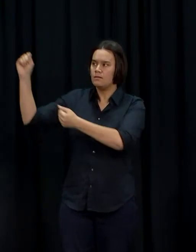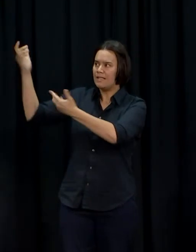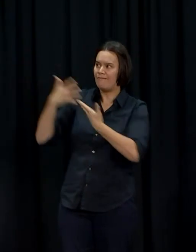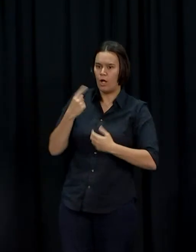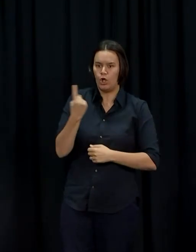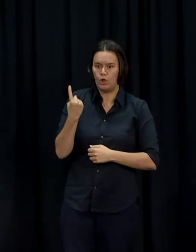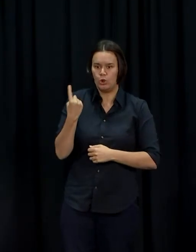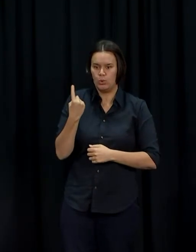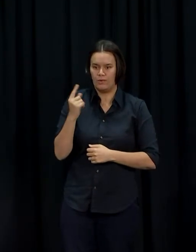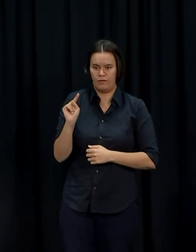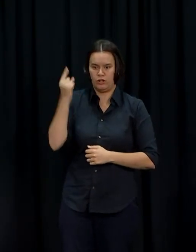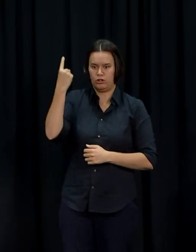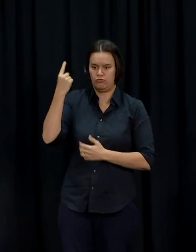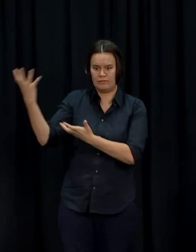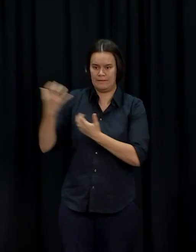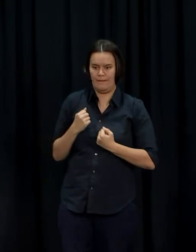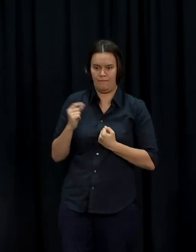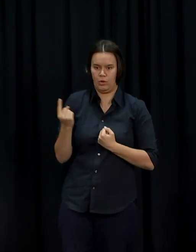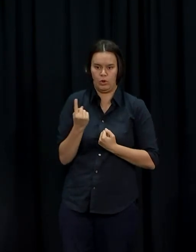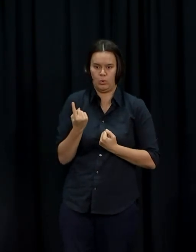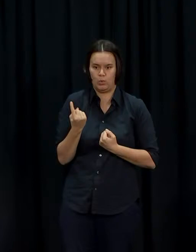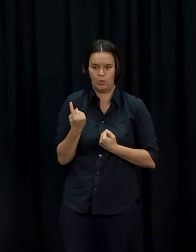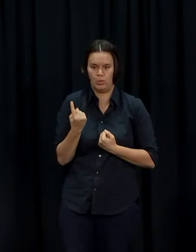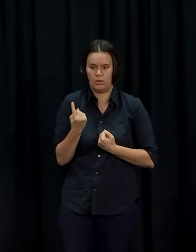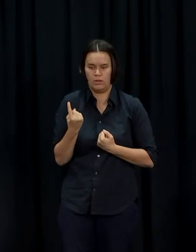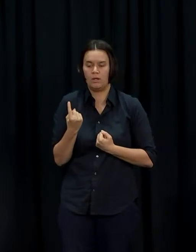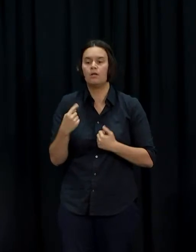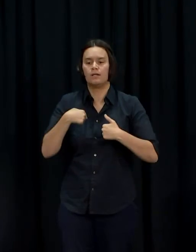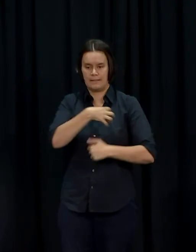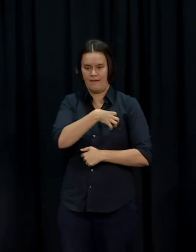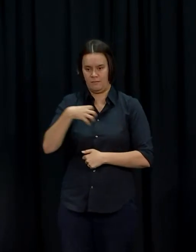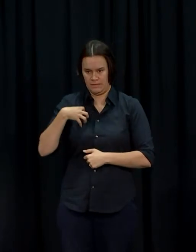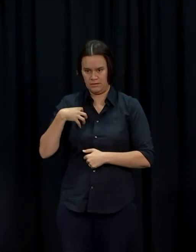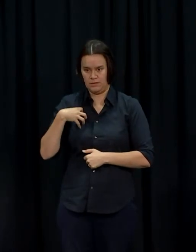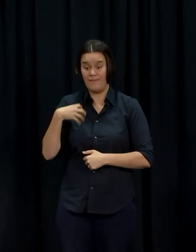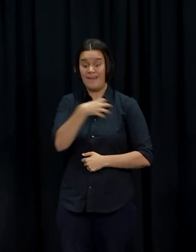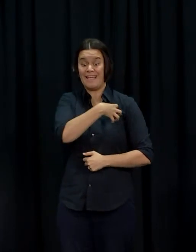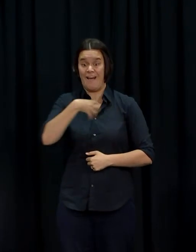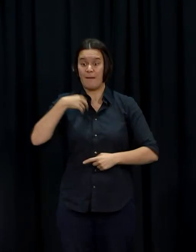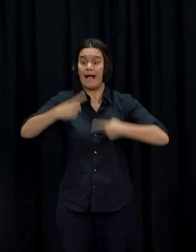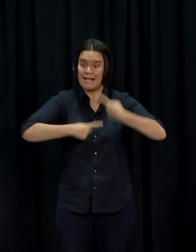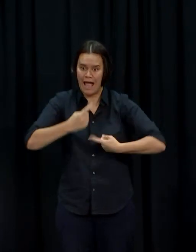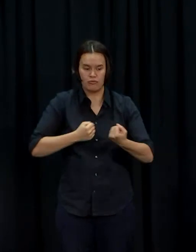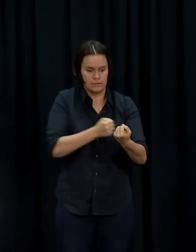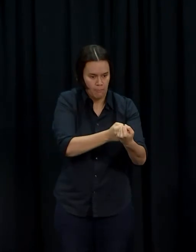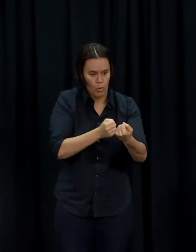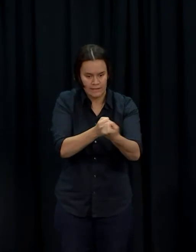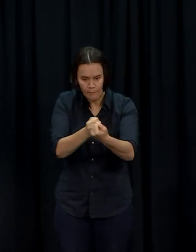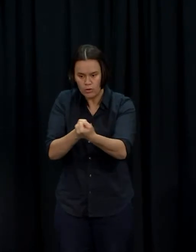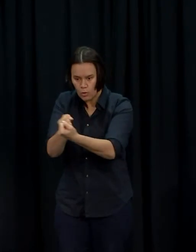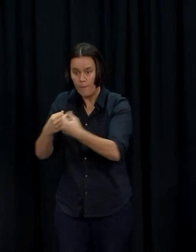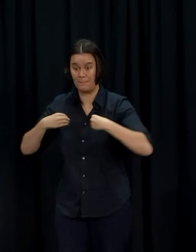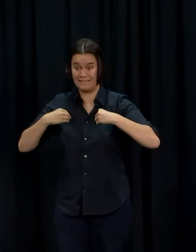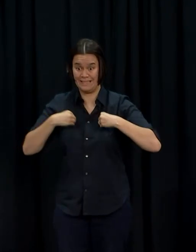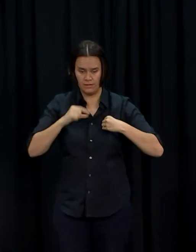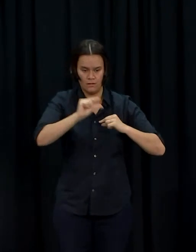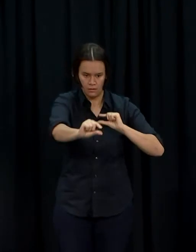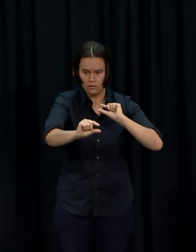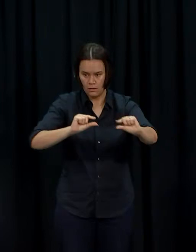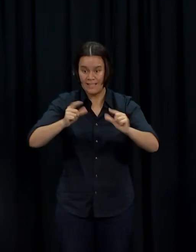what it is that businesses need, and we have already and will continue to support businesses to access the rapid antigen tests they